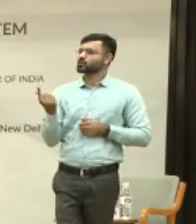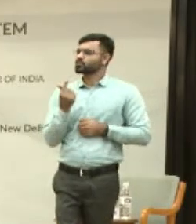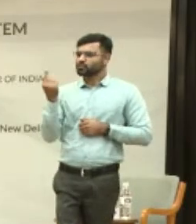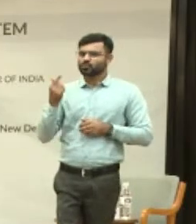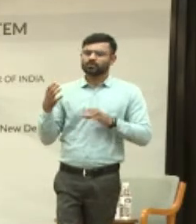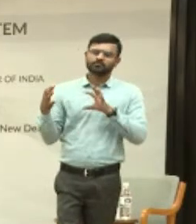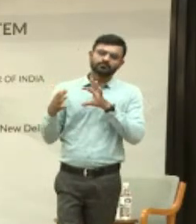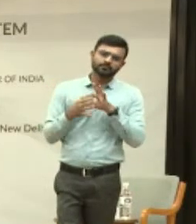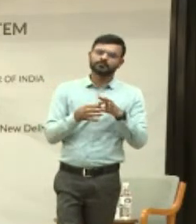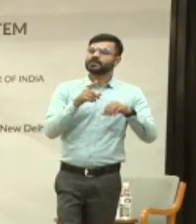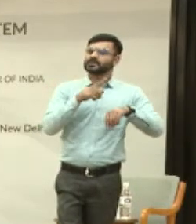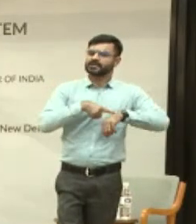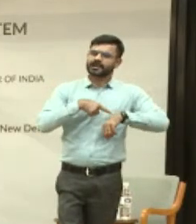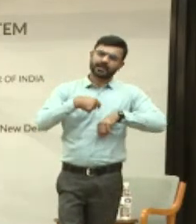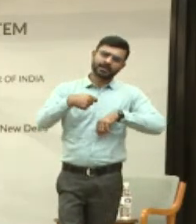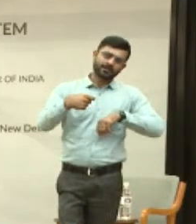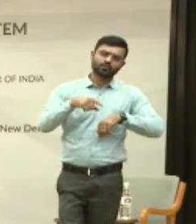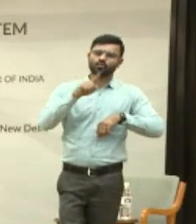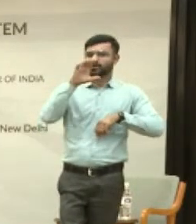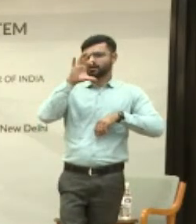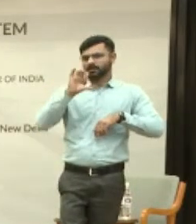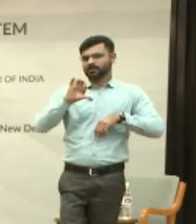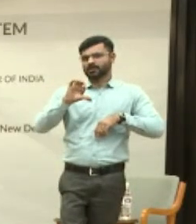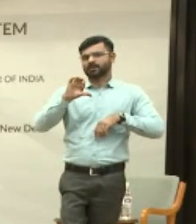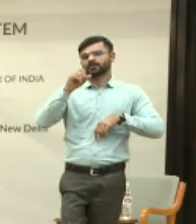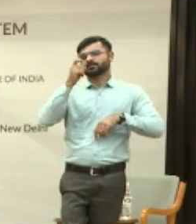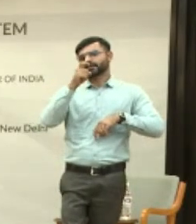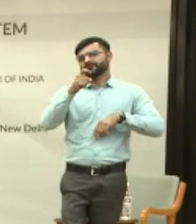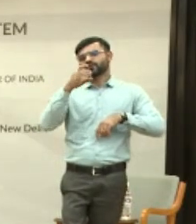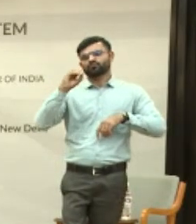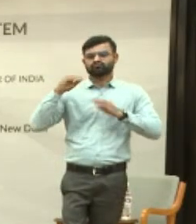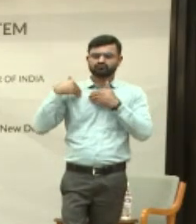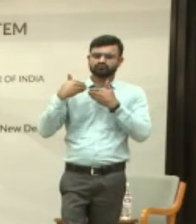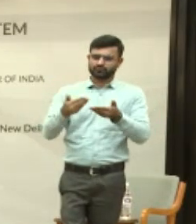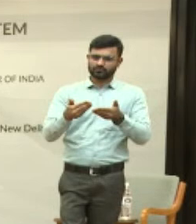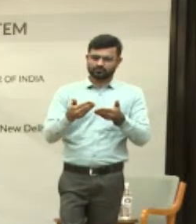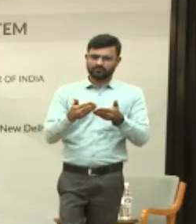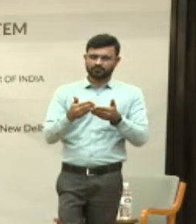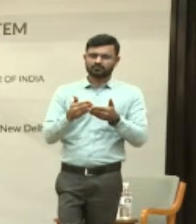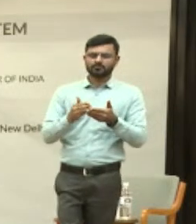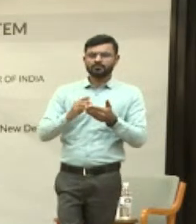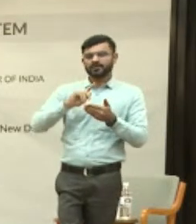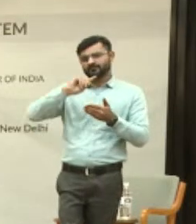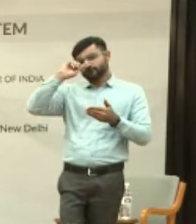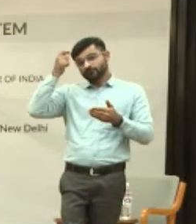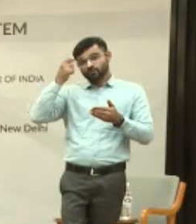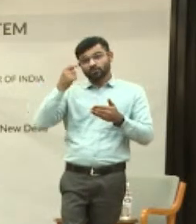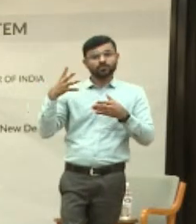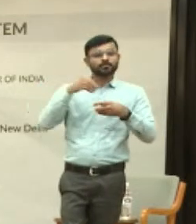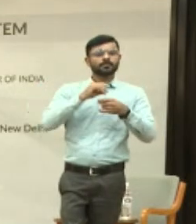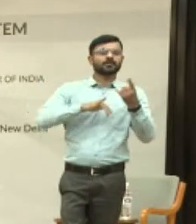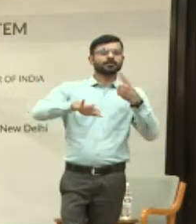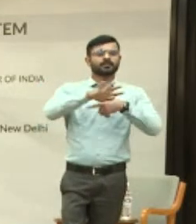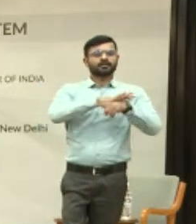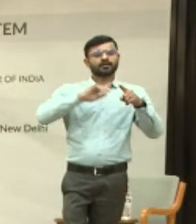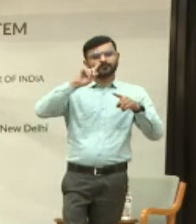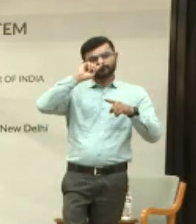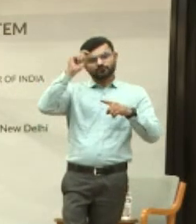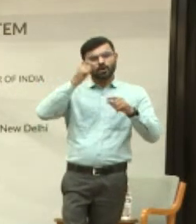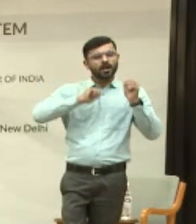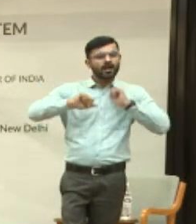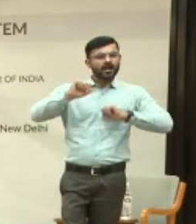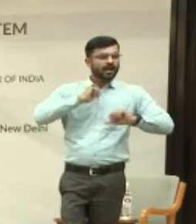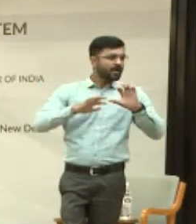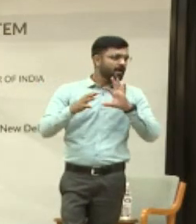a time in the 1970s when Bollywood, all films depict society, when Bollywood was full